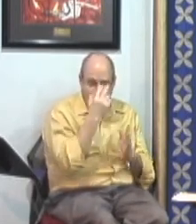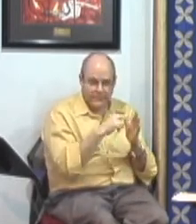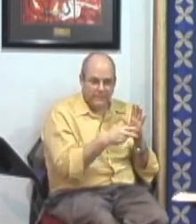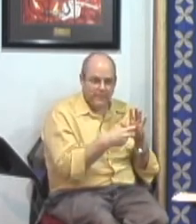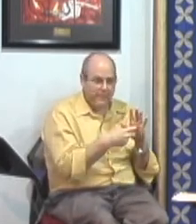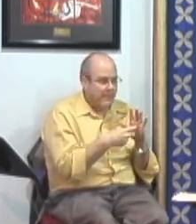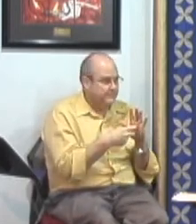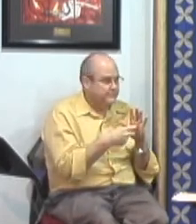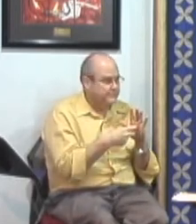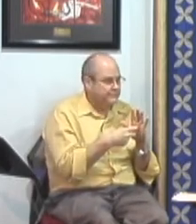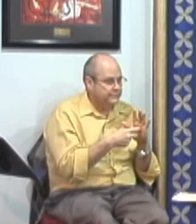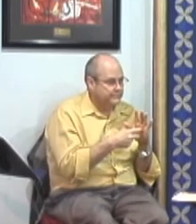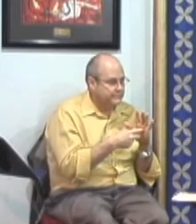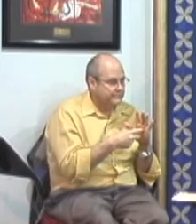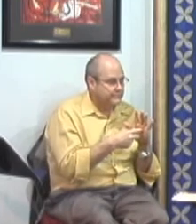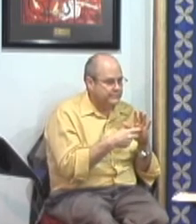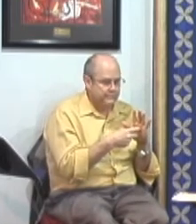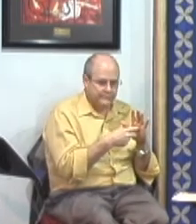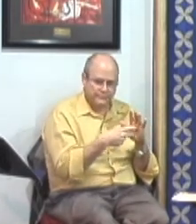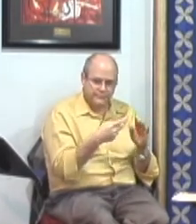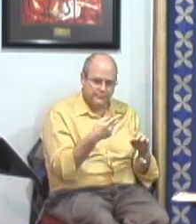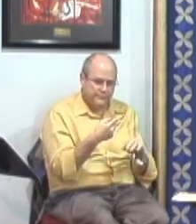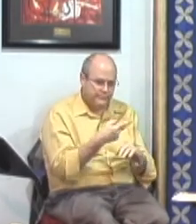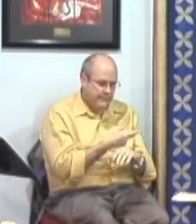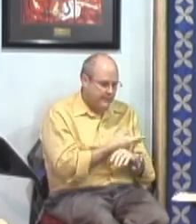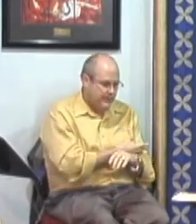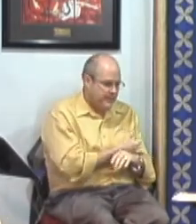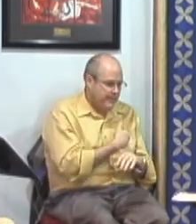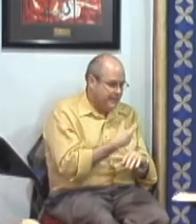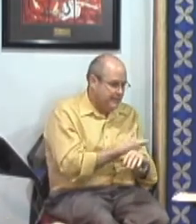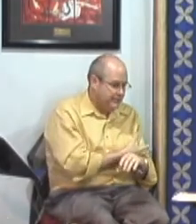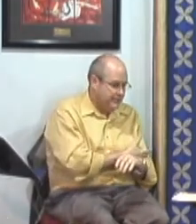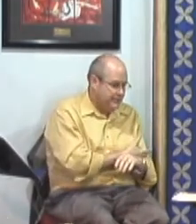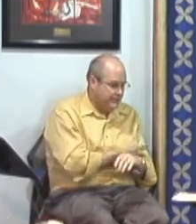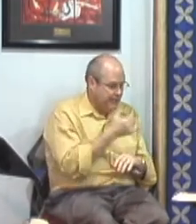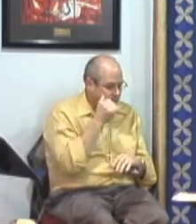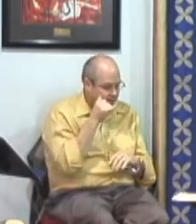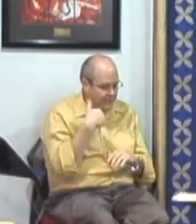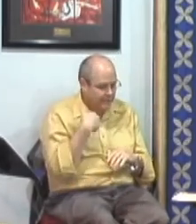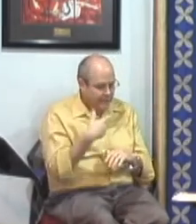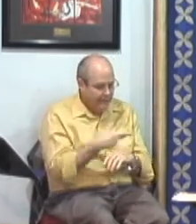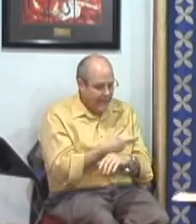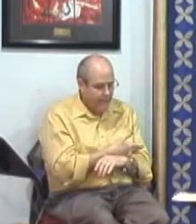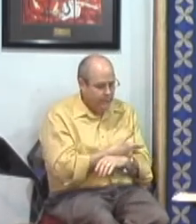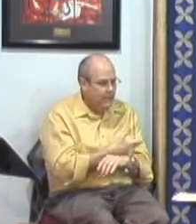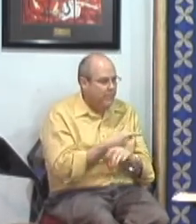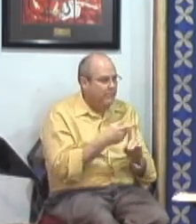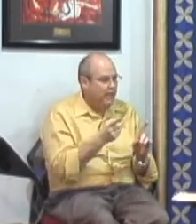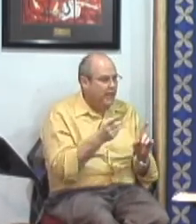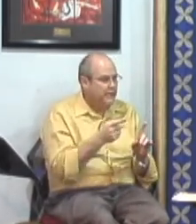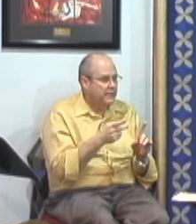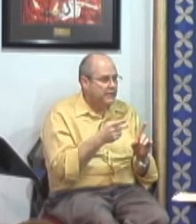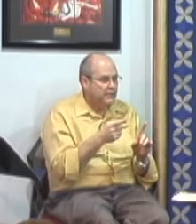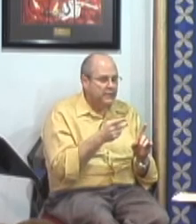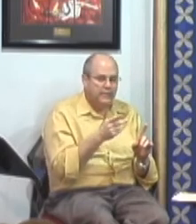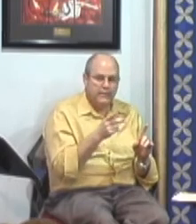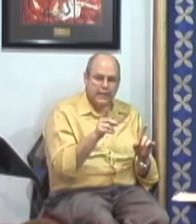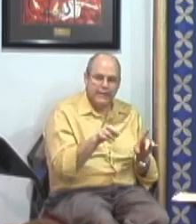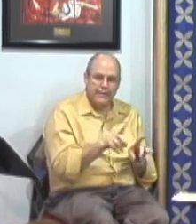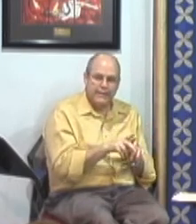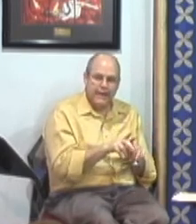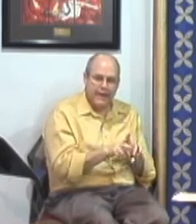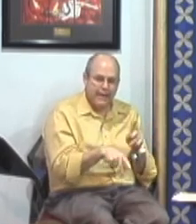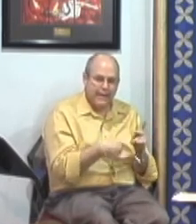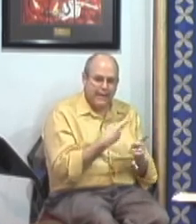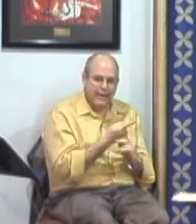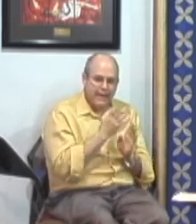is? That sheep beget sheep and cows beget cows. But the other thing that the law of kinds says is that like